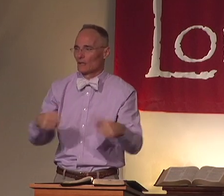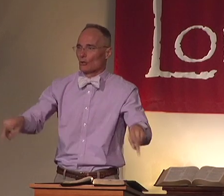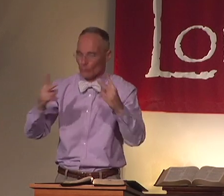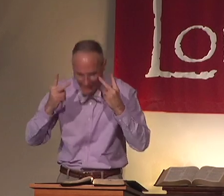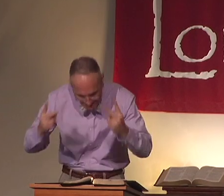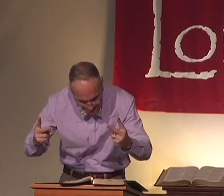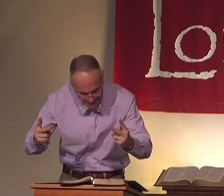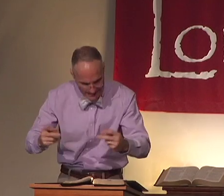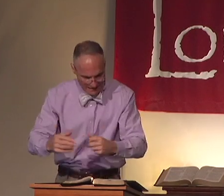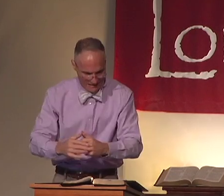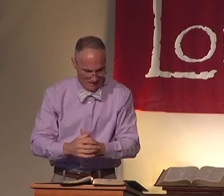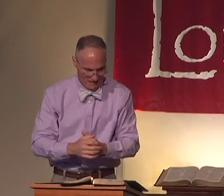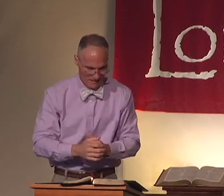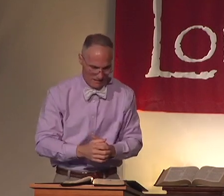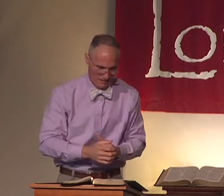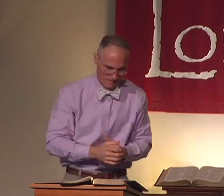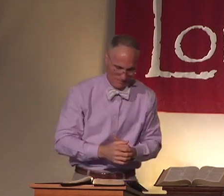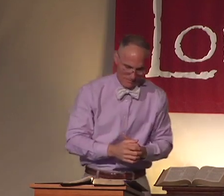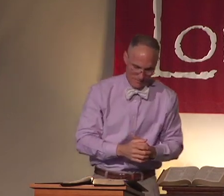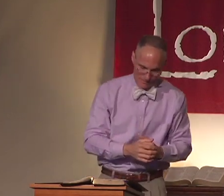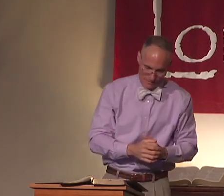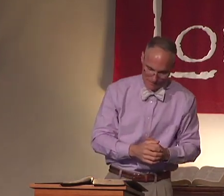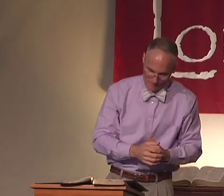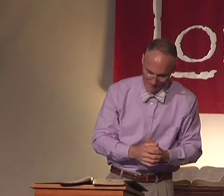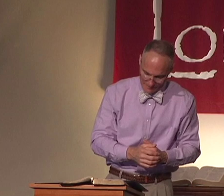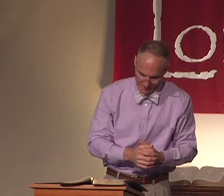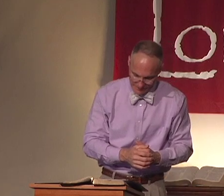It. You have seen it.